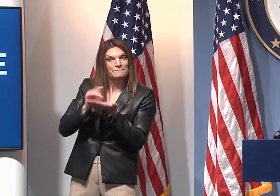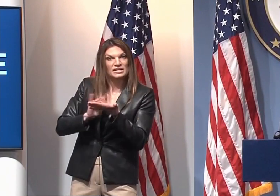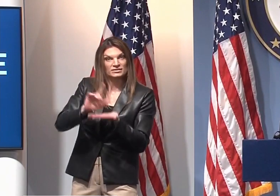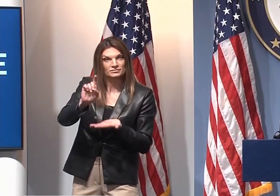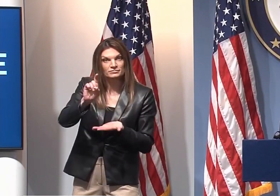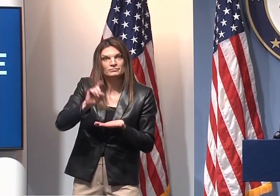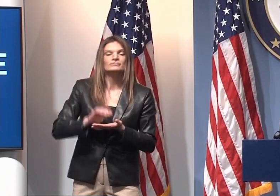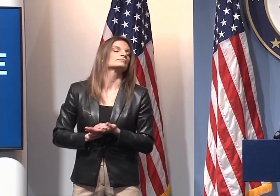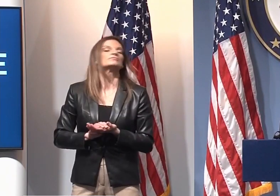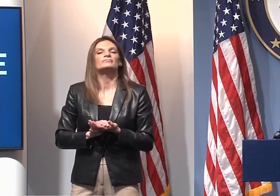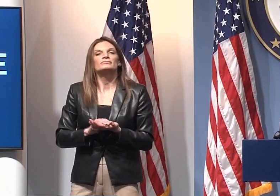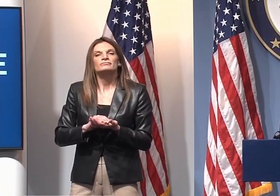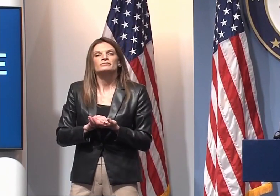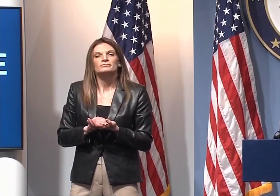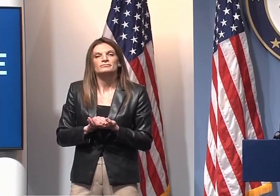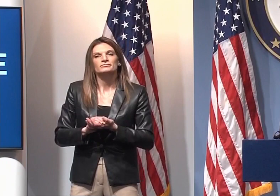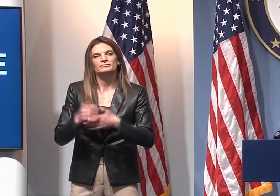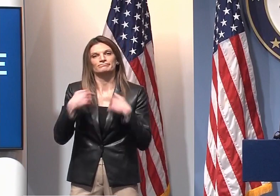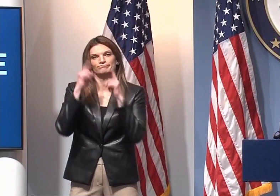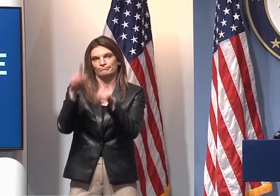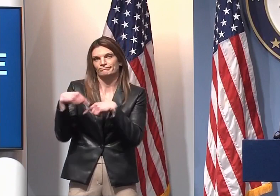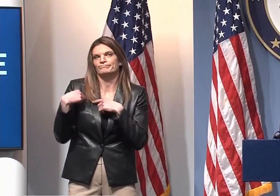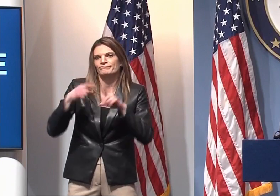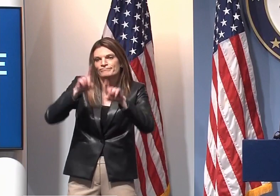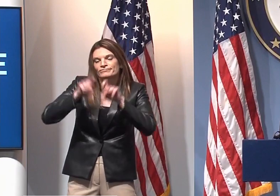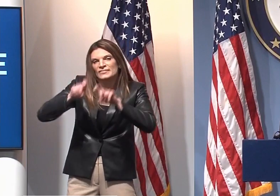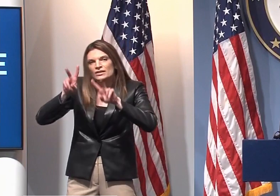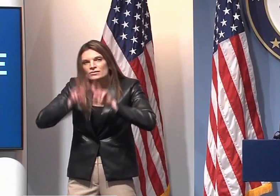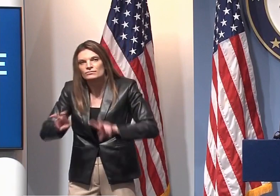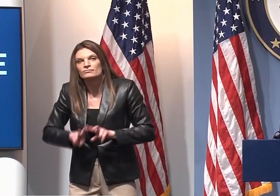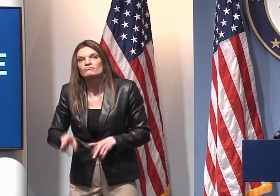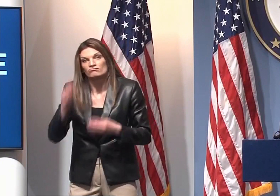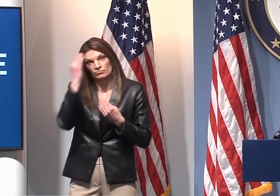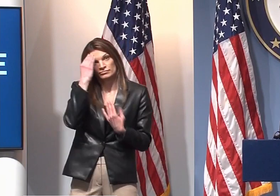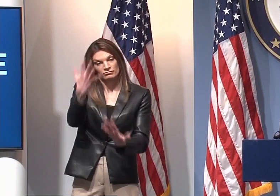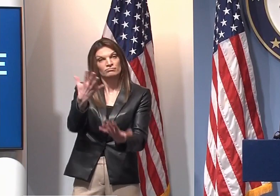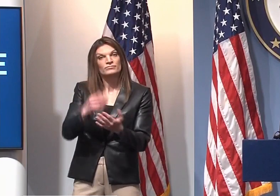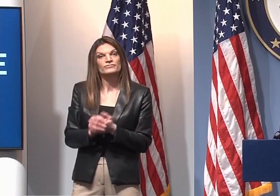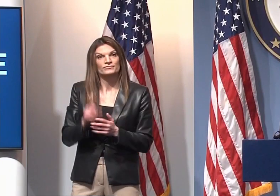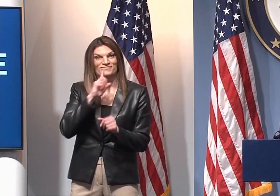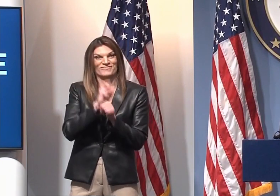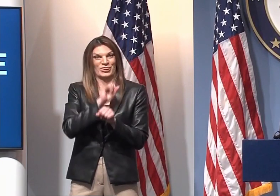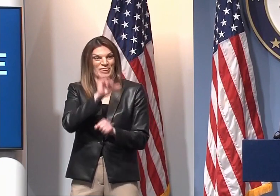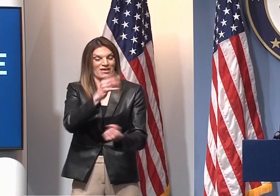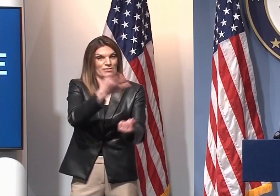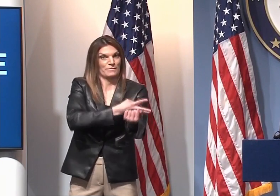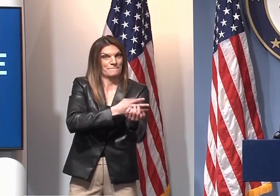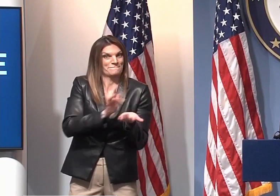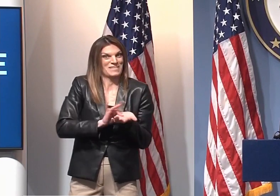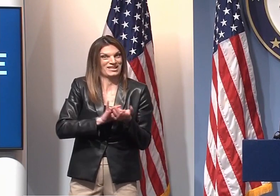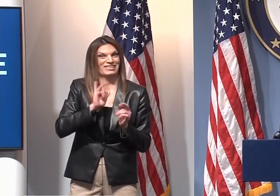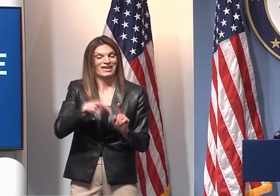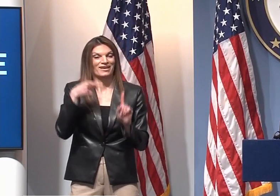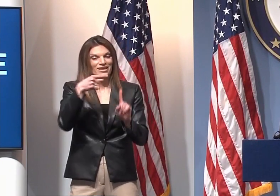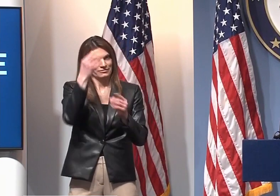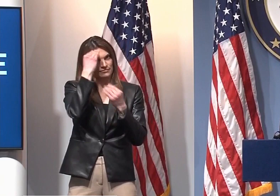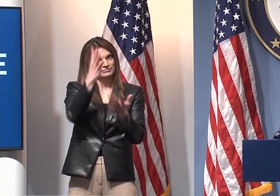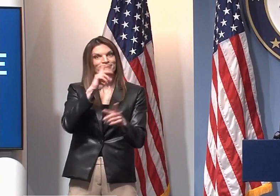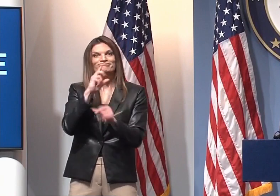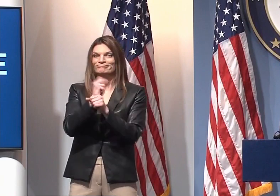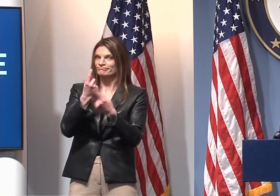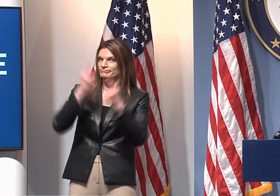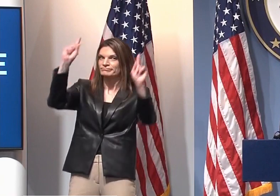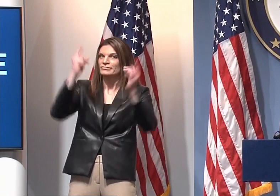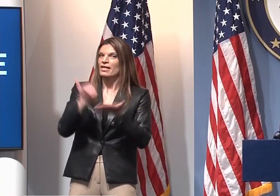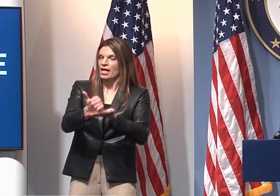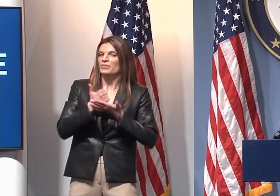for COVID-19. We can attest to the success of monoclonal antibodies that the governor and Dr. Khaldun have talked